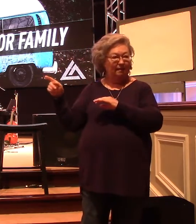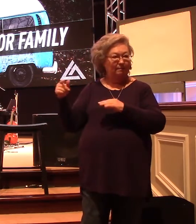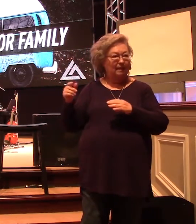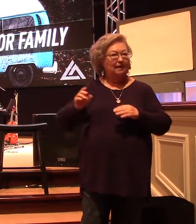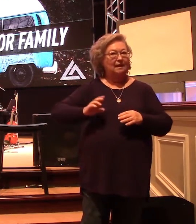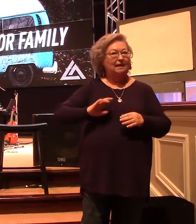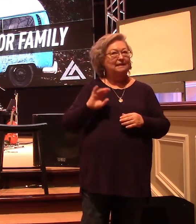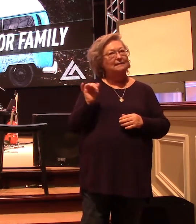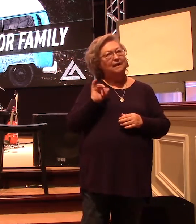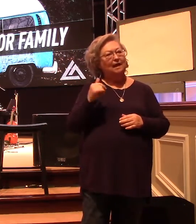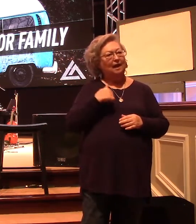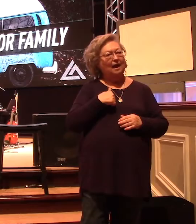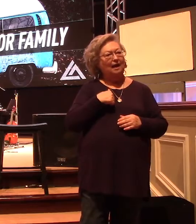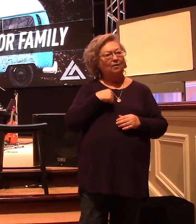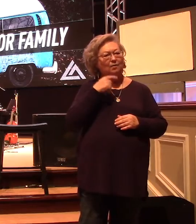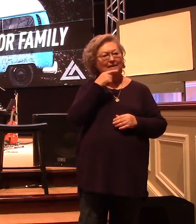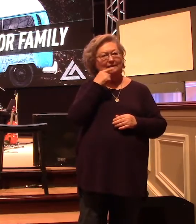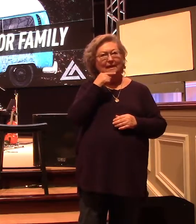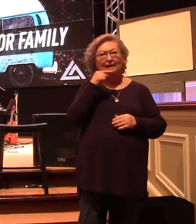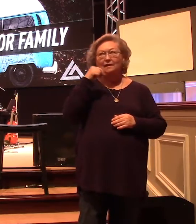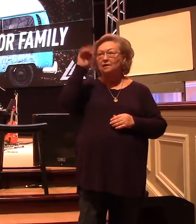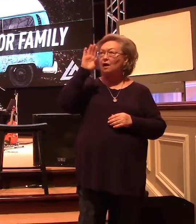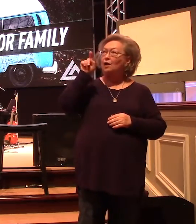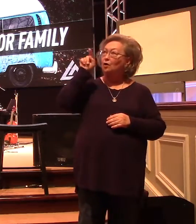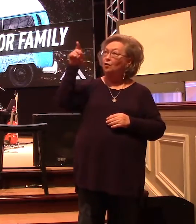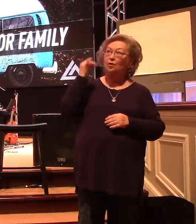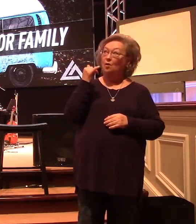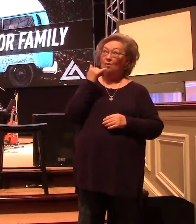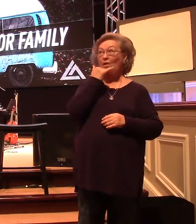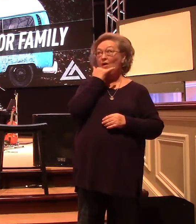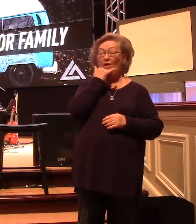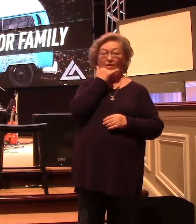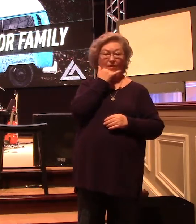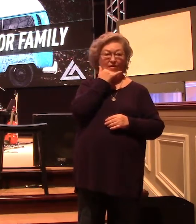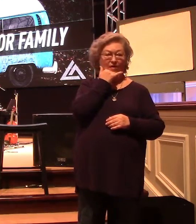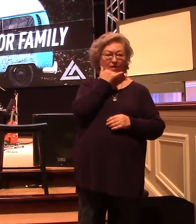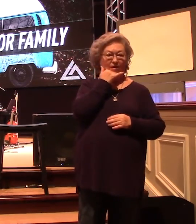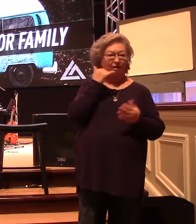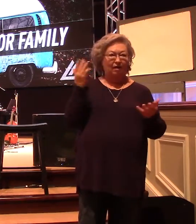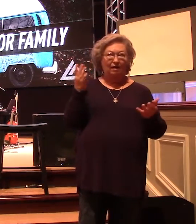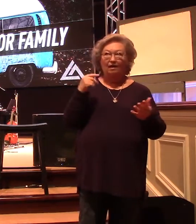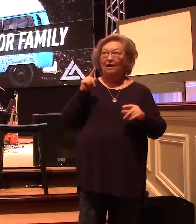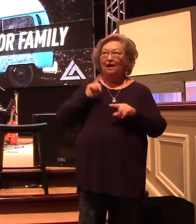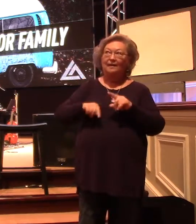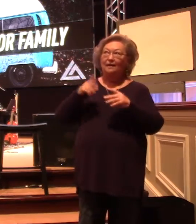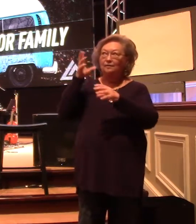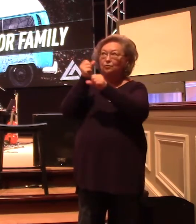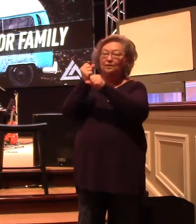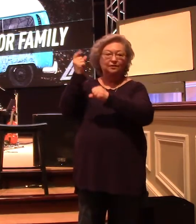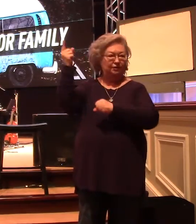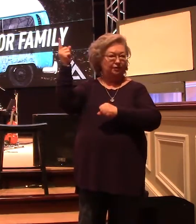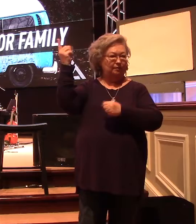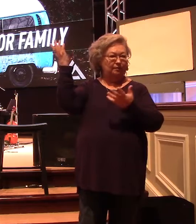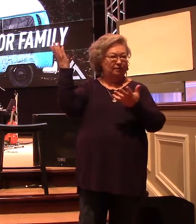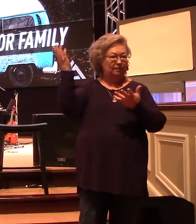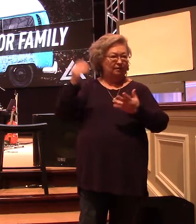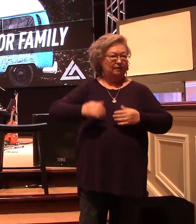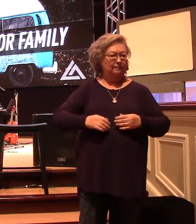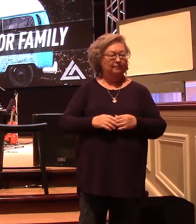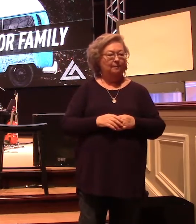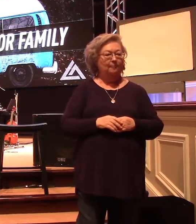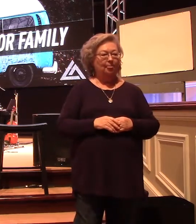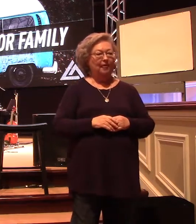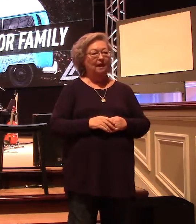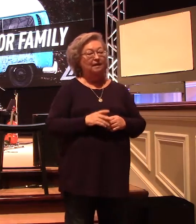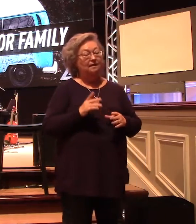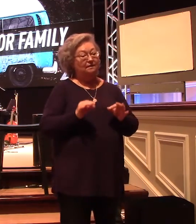sovereign. That's an incredibly important point, that God loves to be trusted. I heard somebody say this one time. If